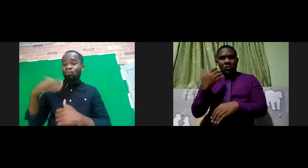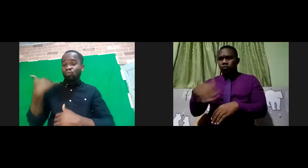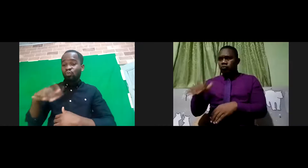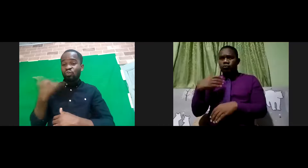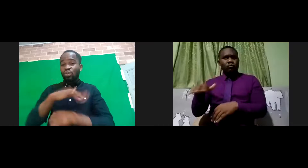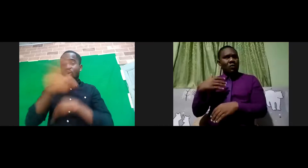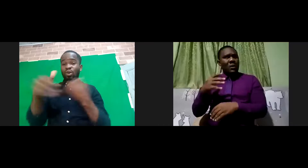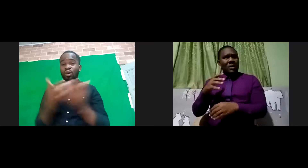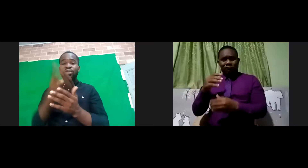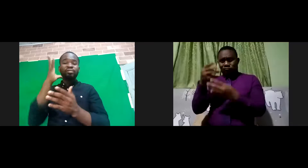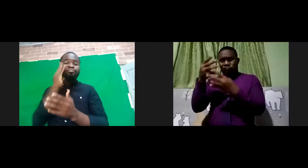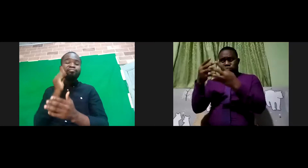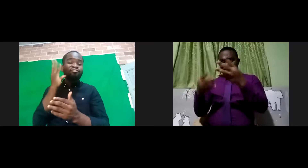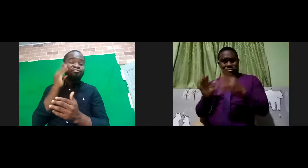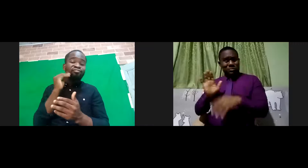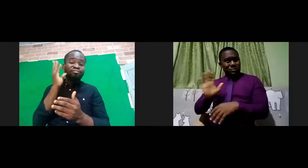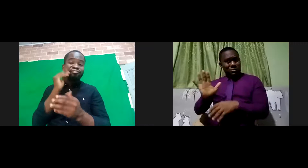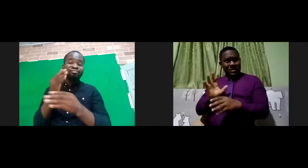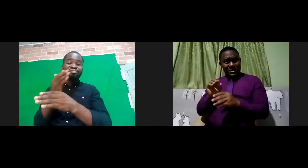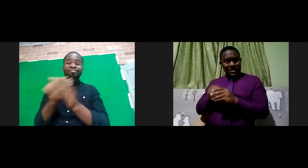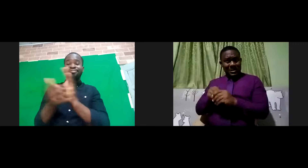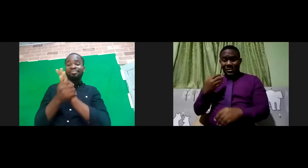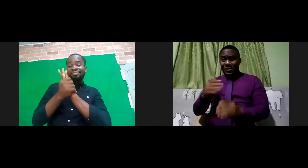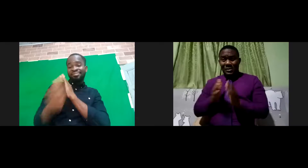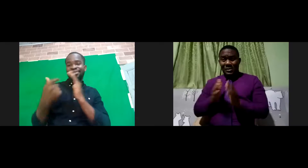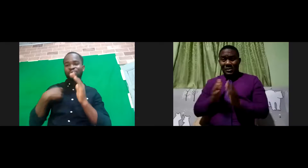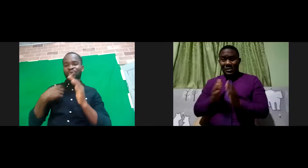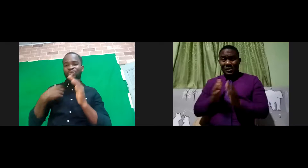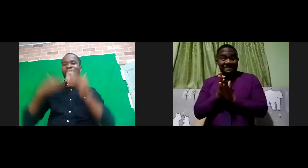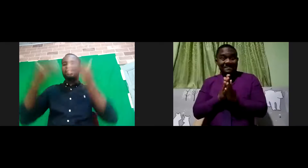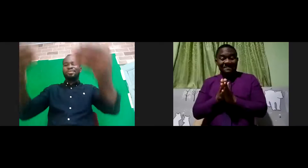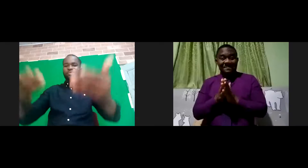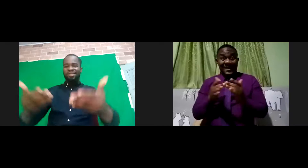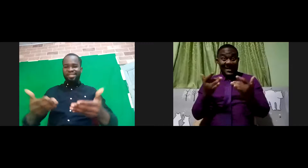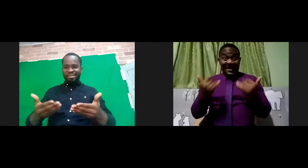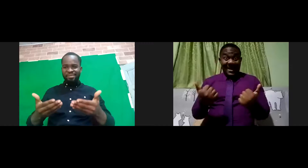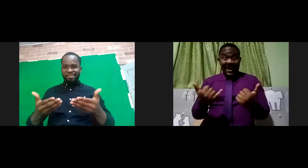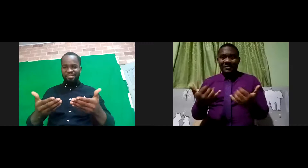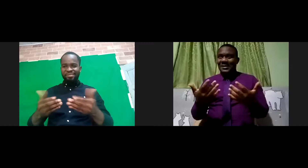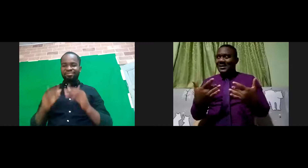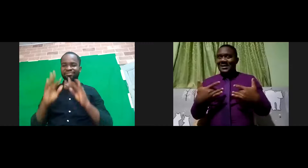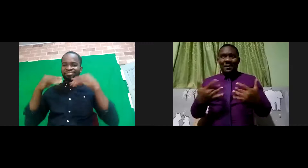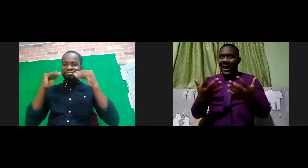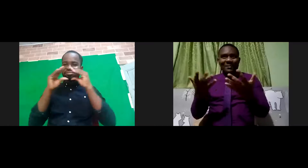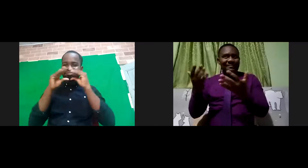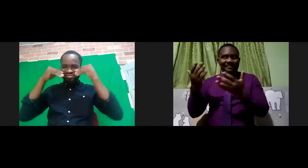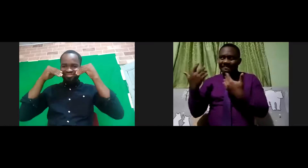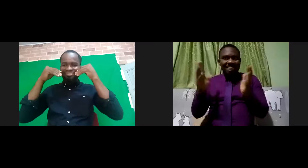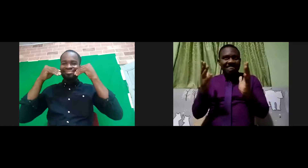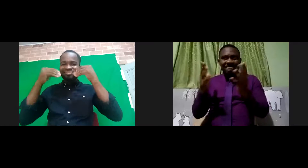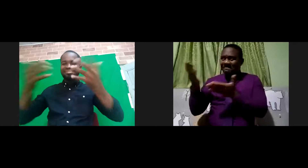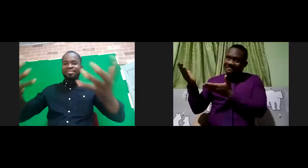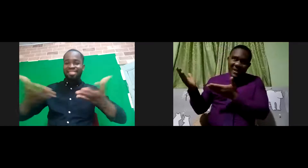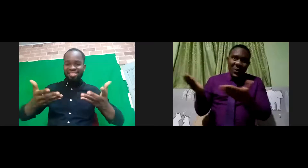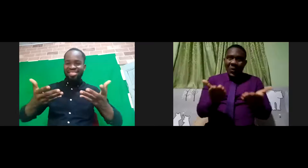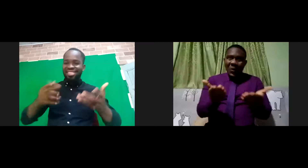expertise and great profile, please, let's all put a smile on our face whilst we welcome to